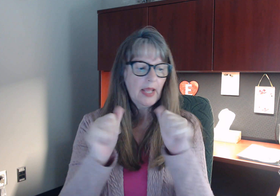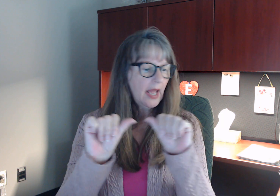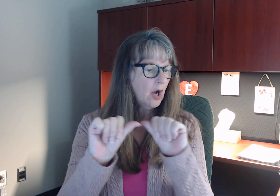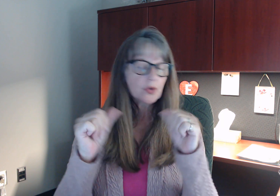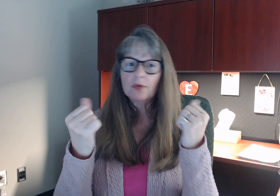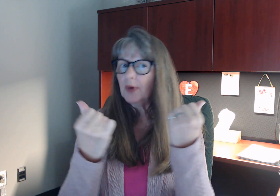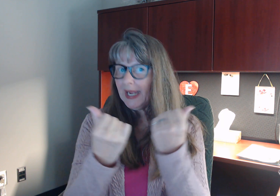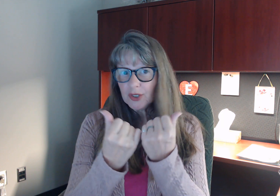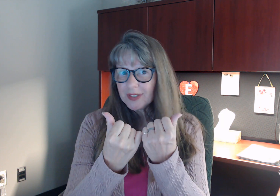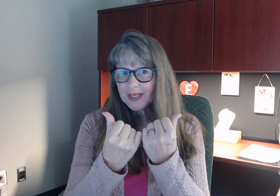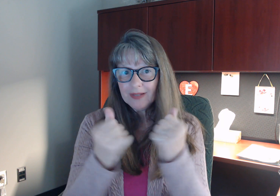Also for agency,